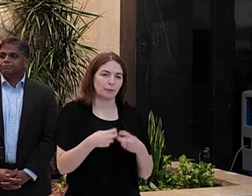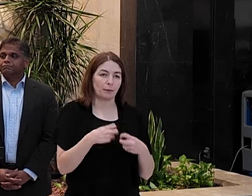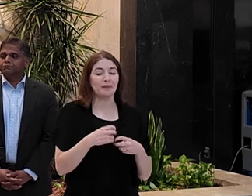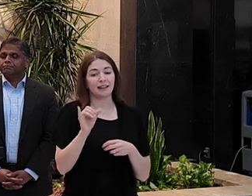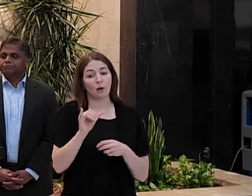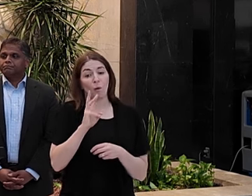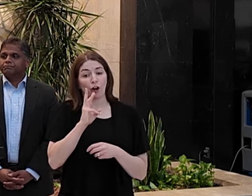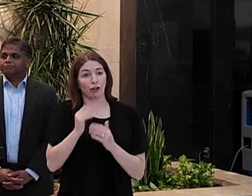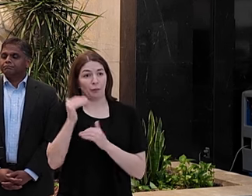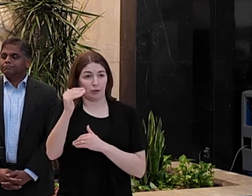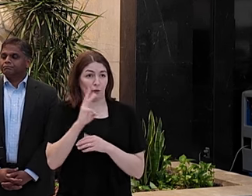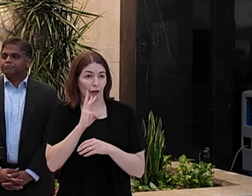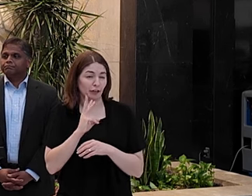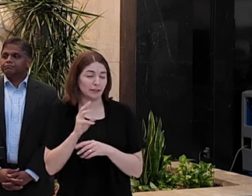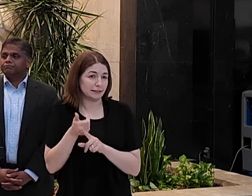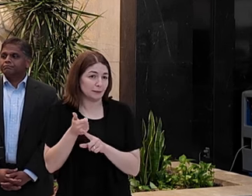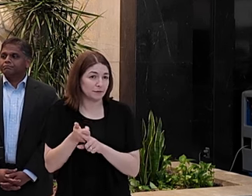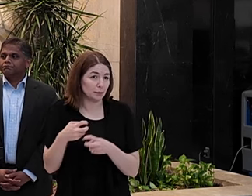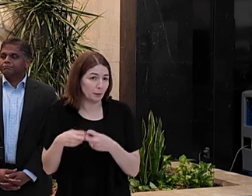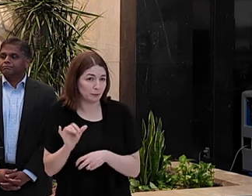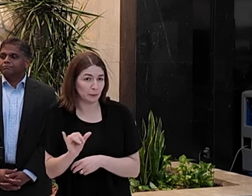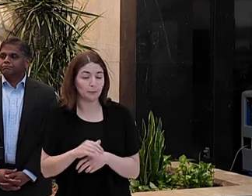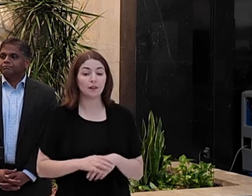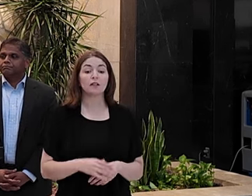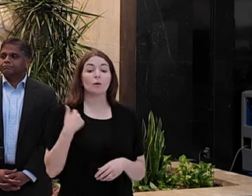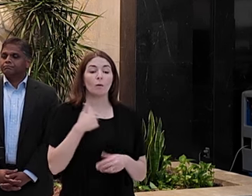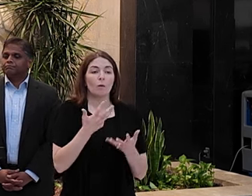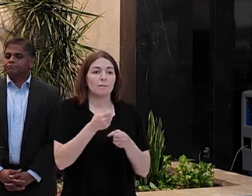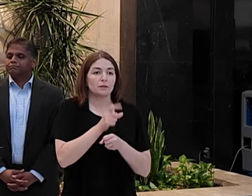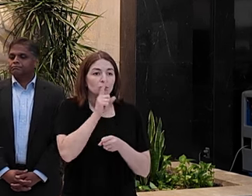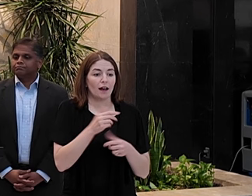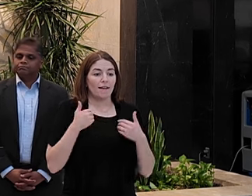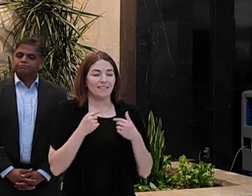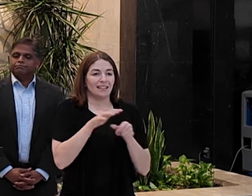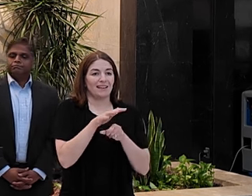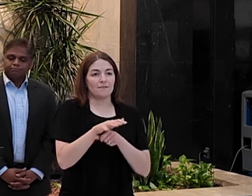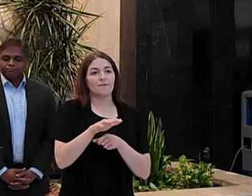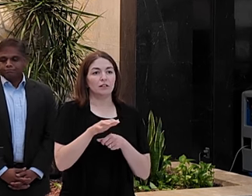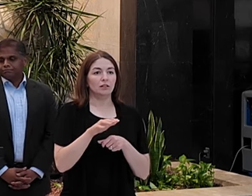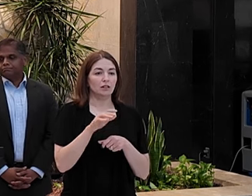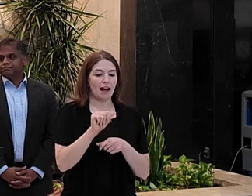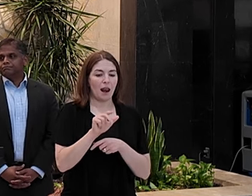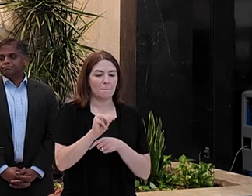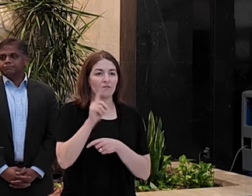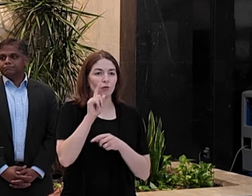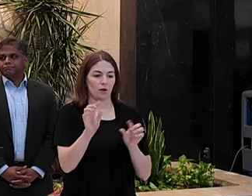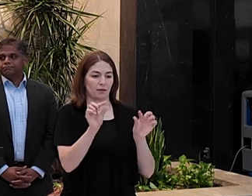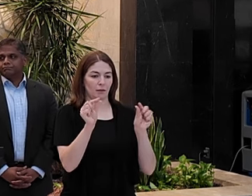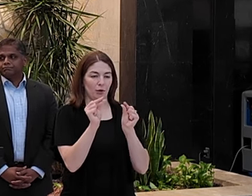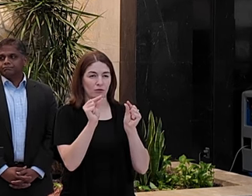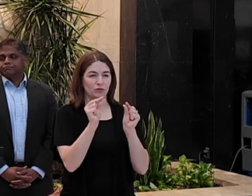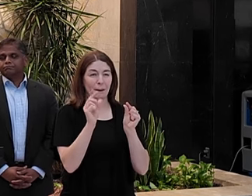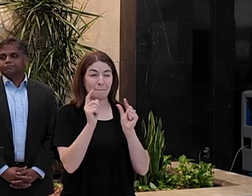se. And so the intention behind that is to dose appropriately to get the particles large enough so they get captured in the media when they go through the filters, but not